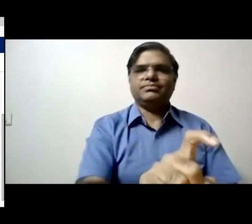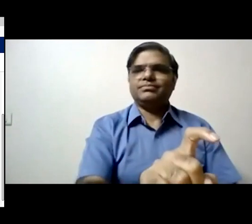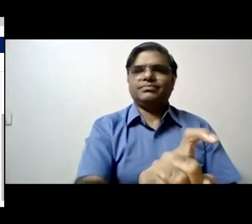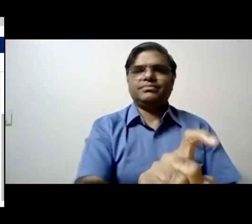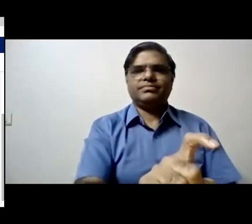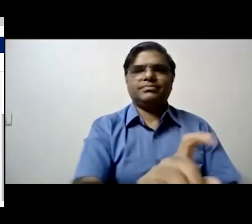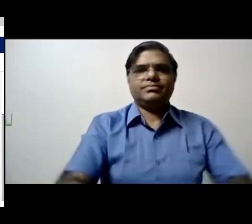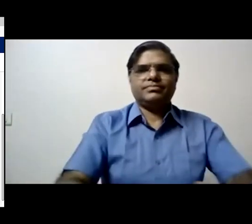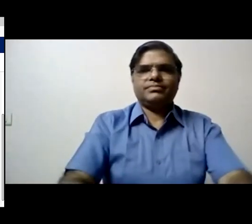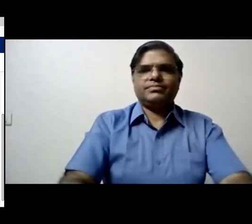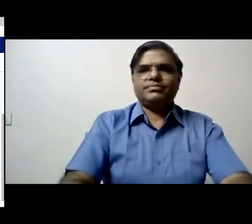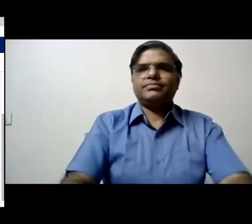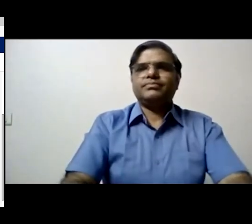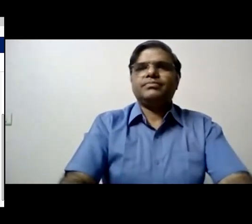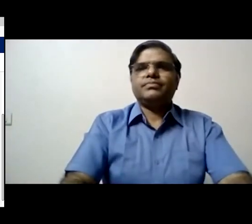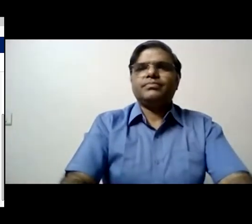You can click on this page.